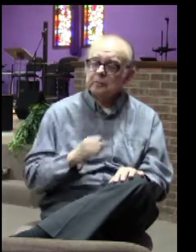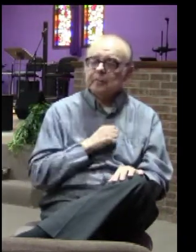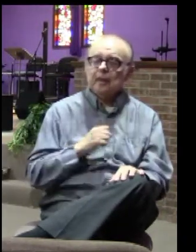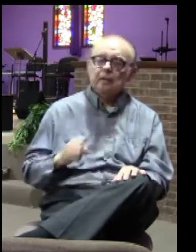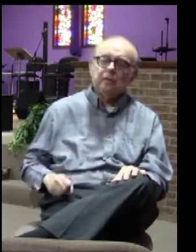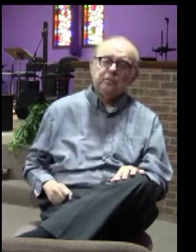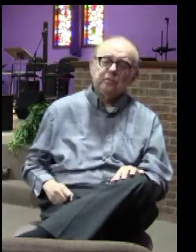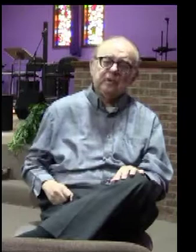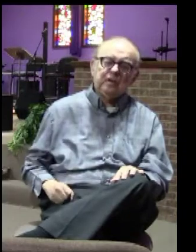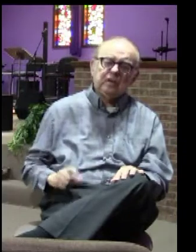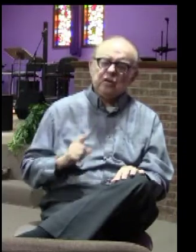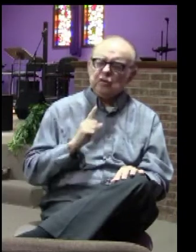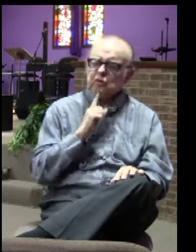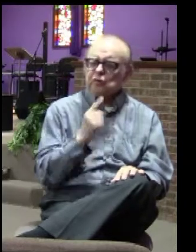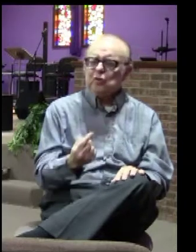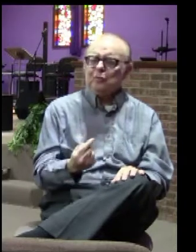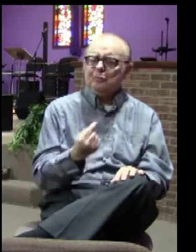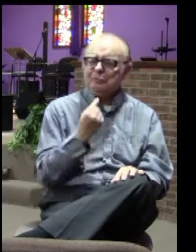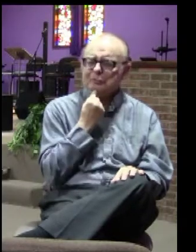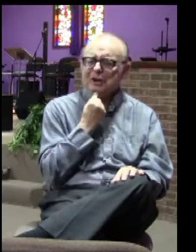Samson became so bitter